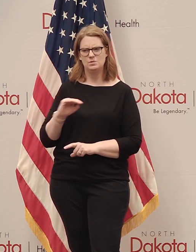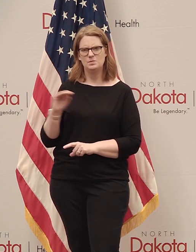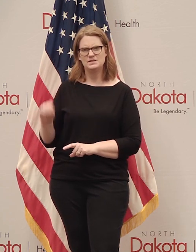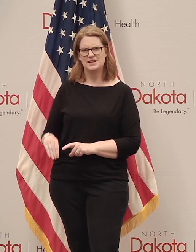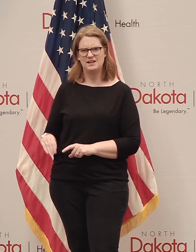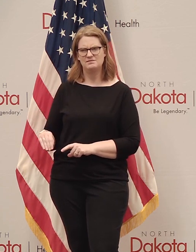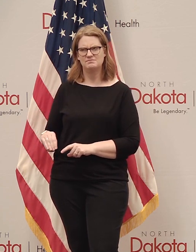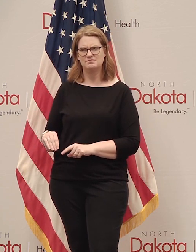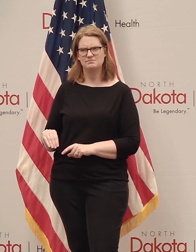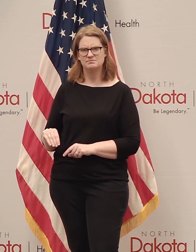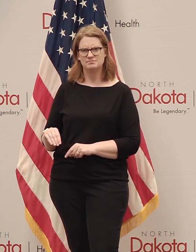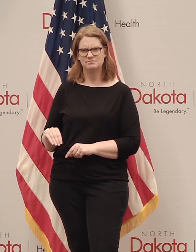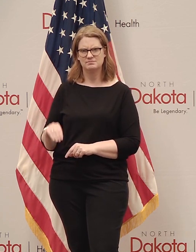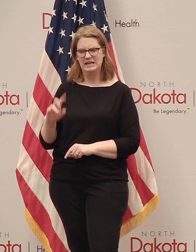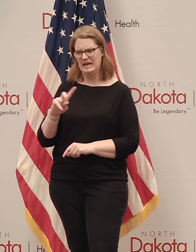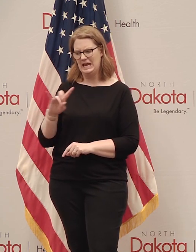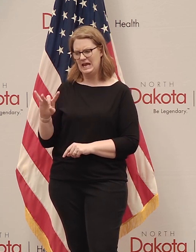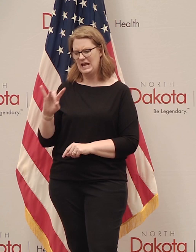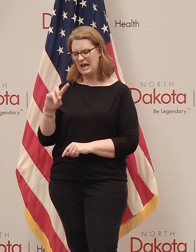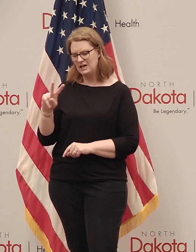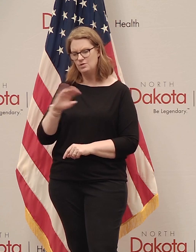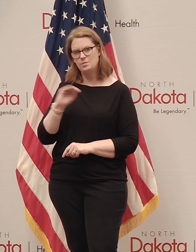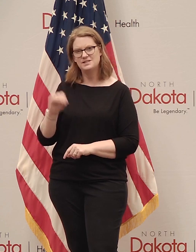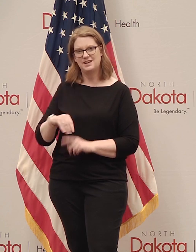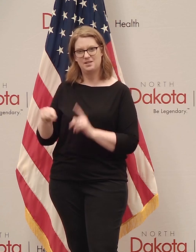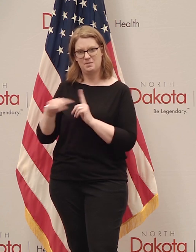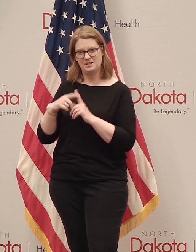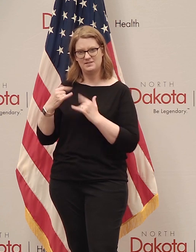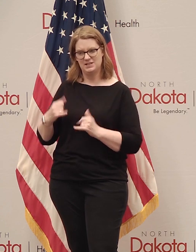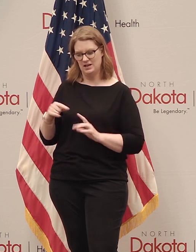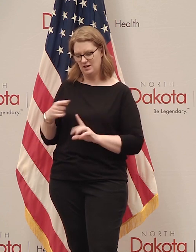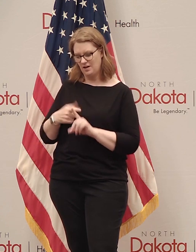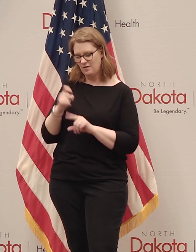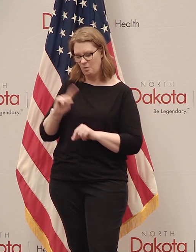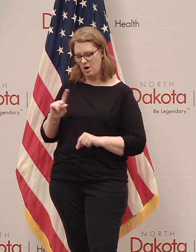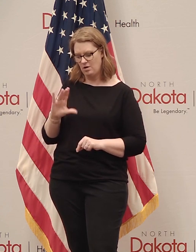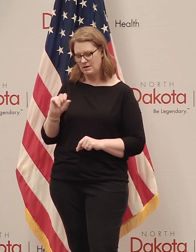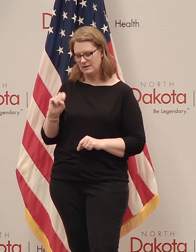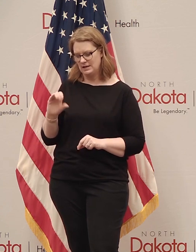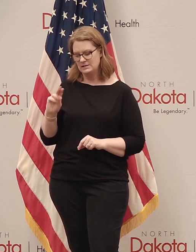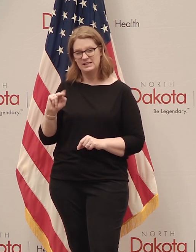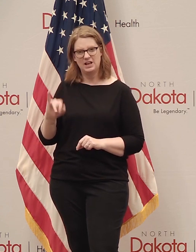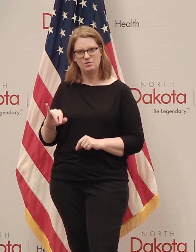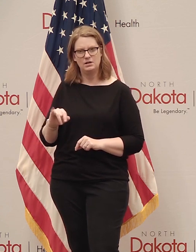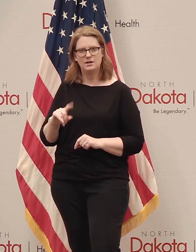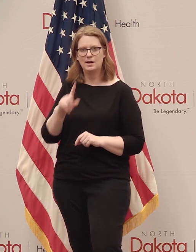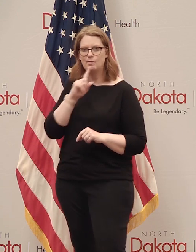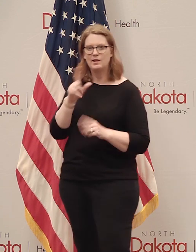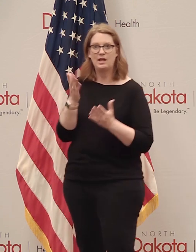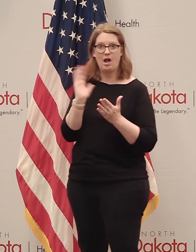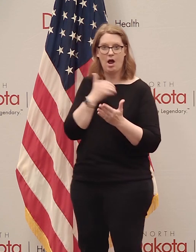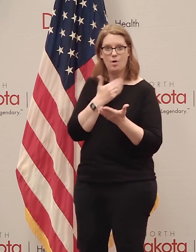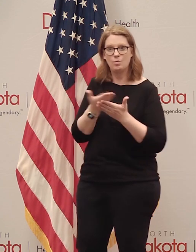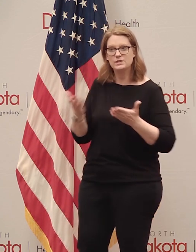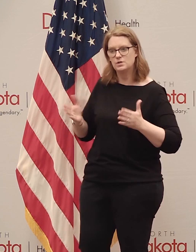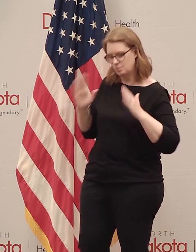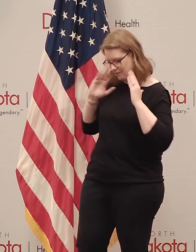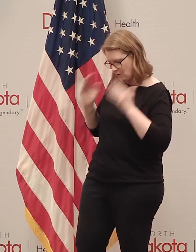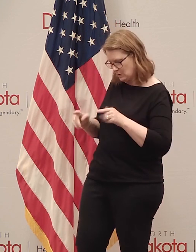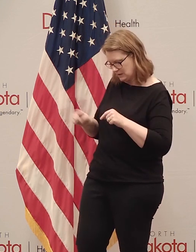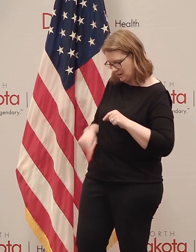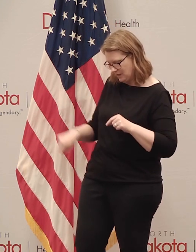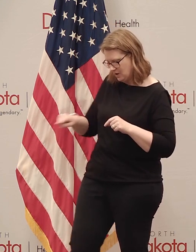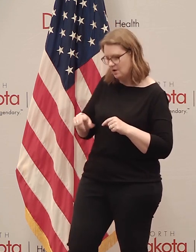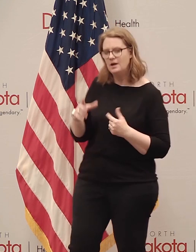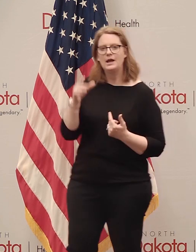82% of the positives coming from one county, we've got to keep driving resources there, and we are. And again, statewide, you saw in the numbers